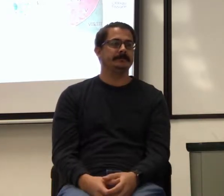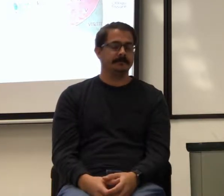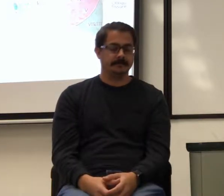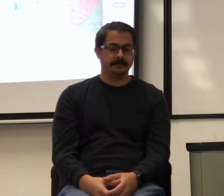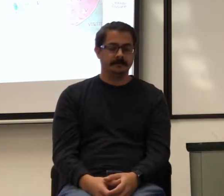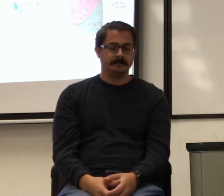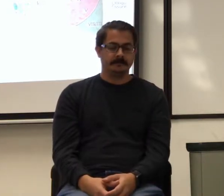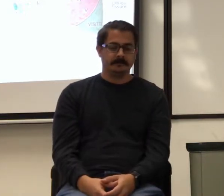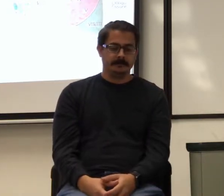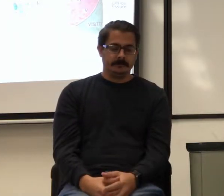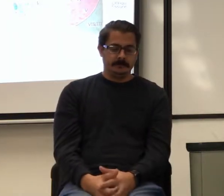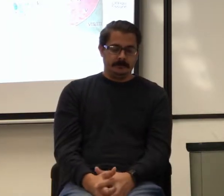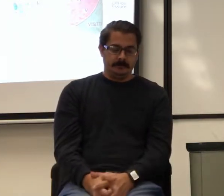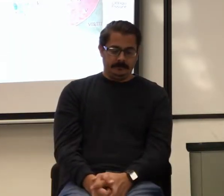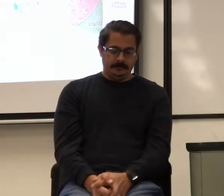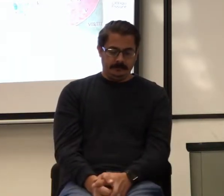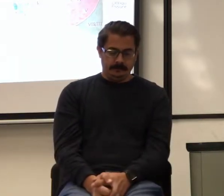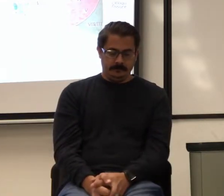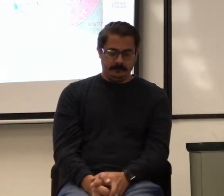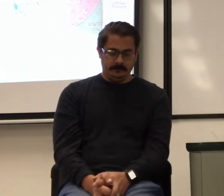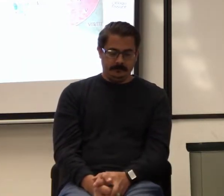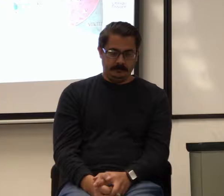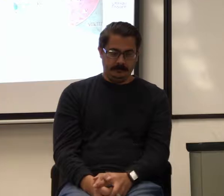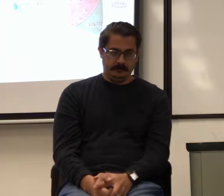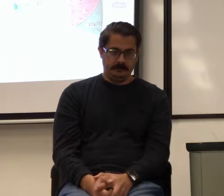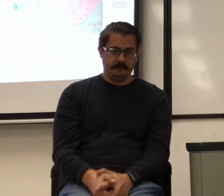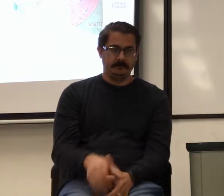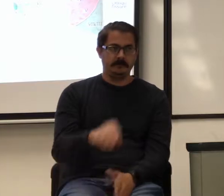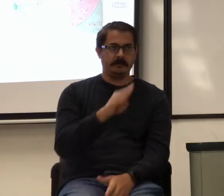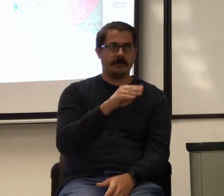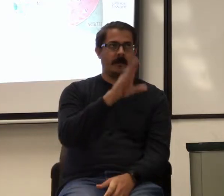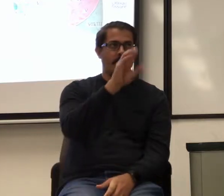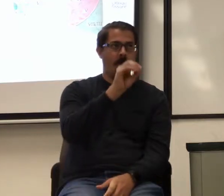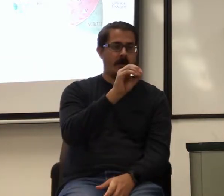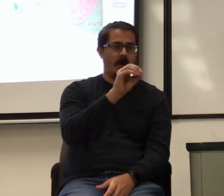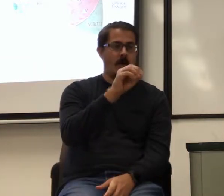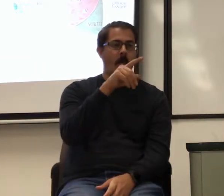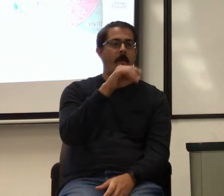Okay, so no bronchopulmonary segment.